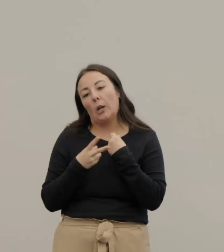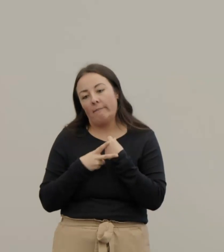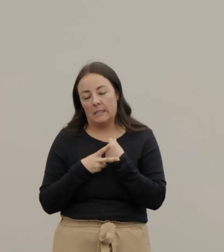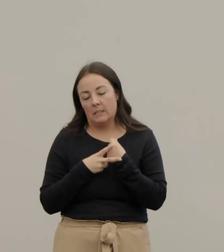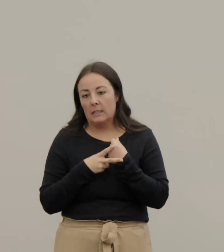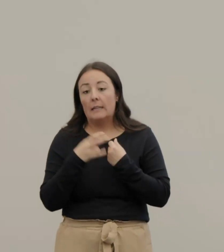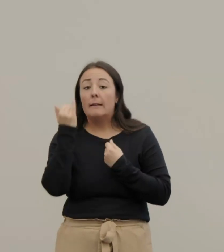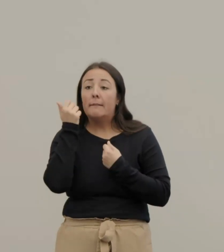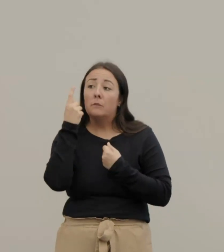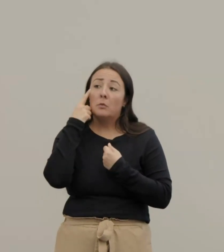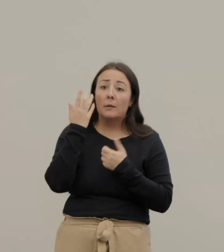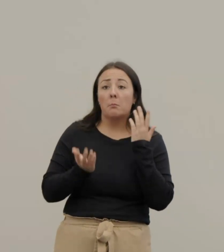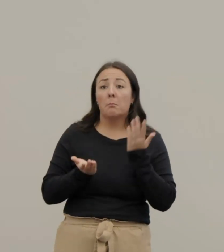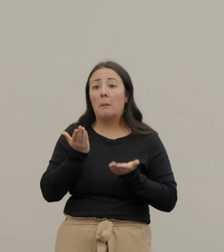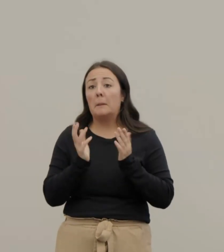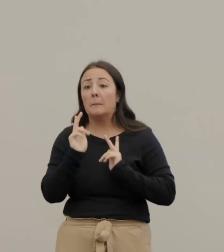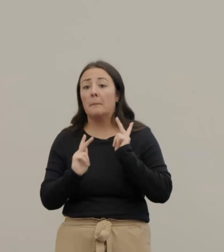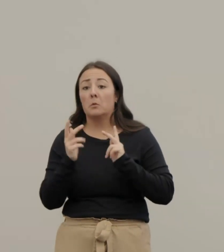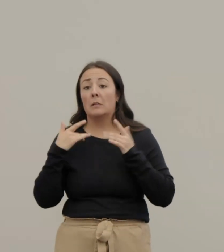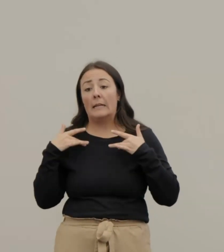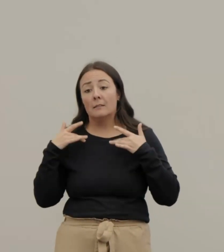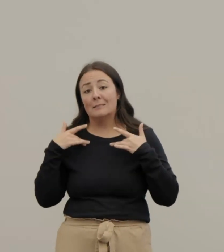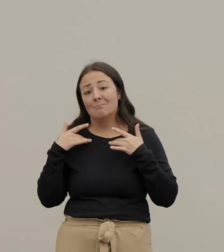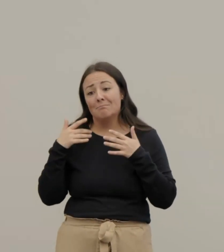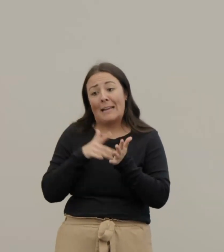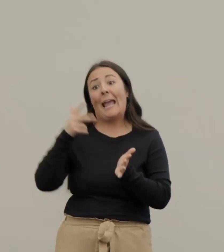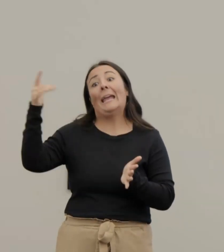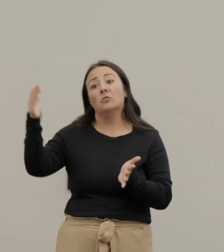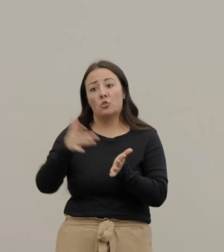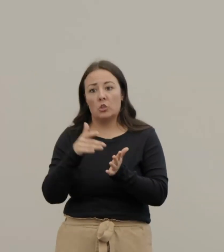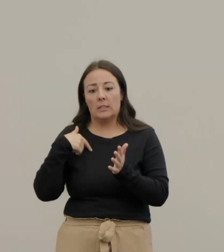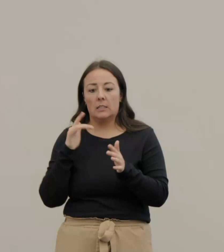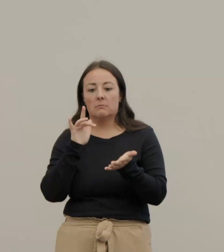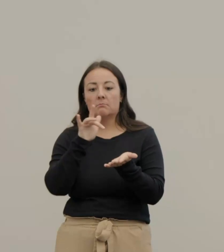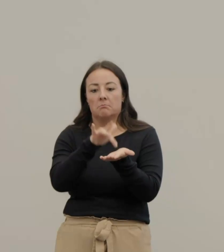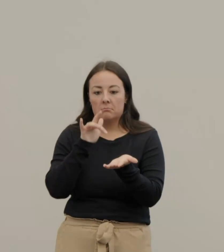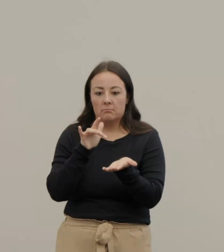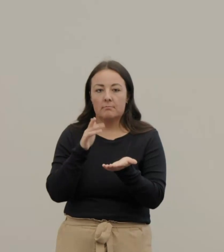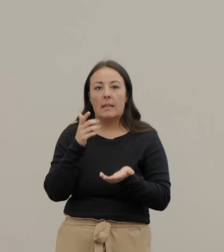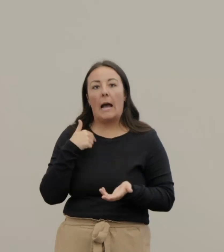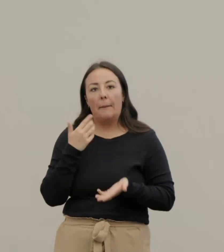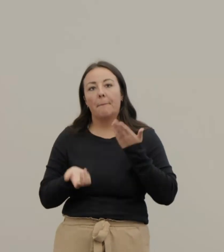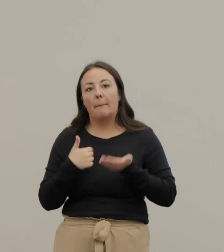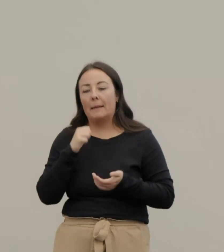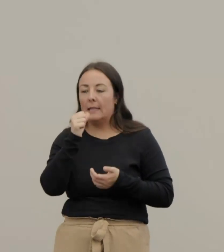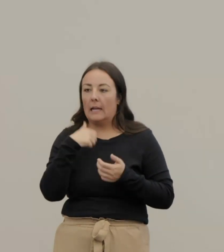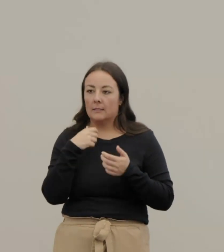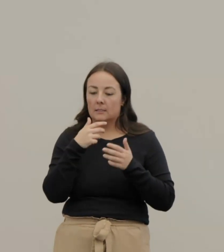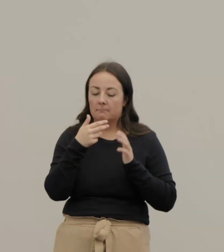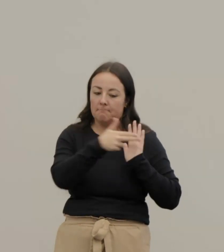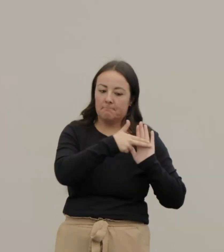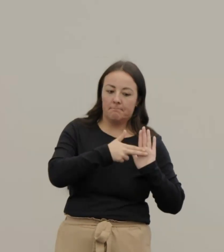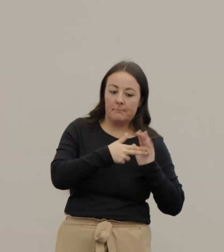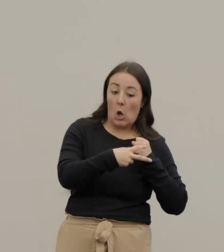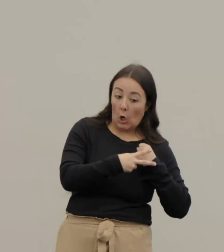are going to still get there, you have sporadic traffic, I might push it up another level. I might not consider it archived content because